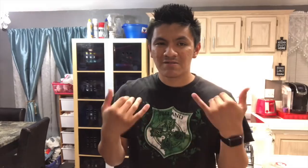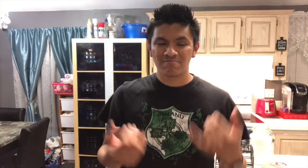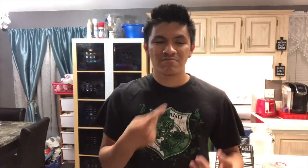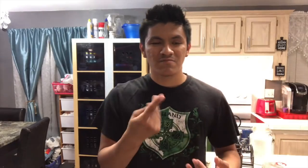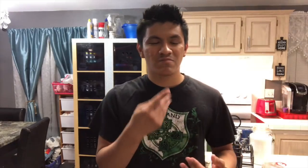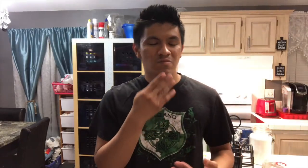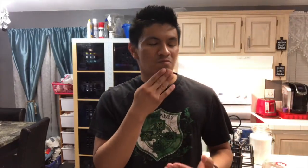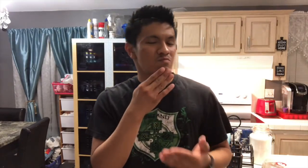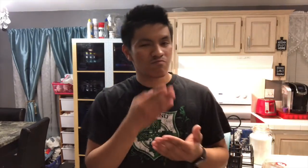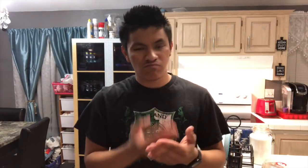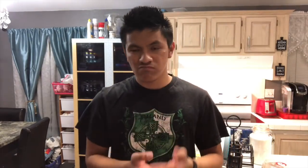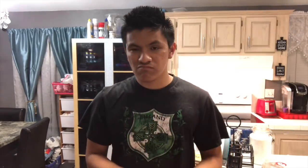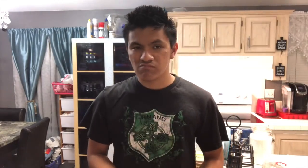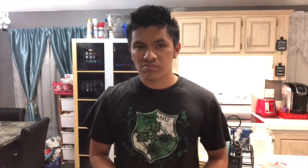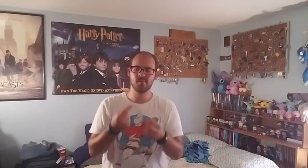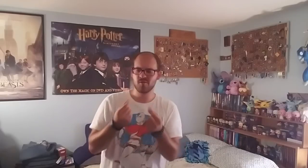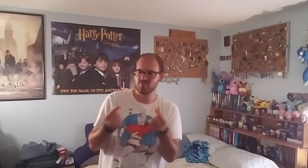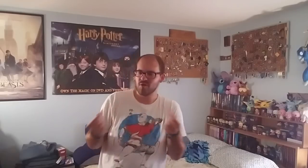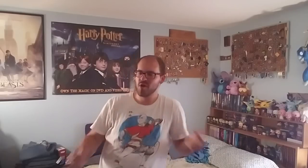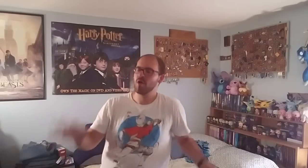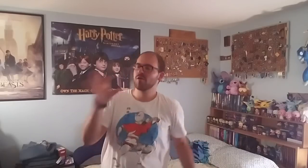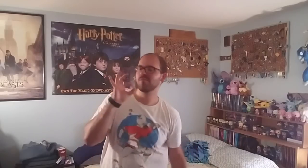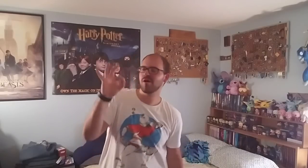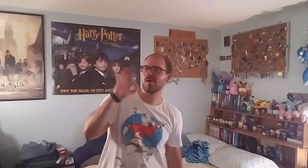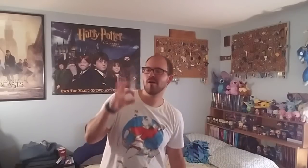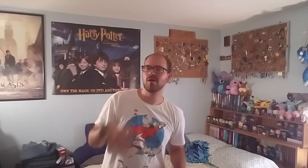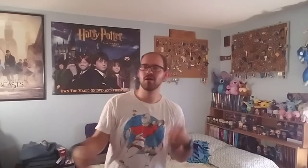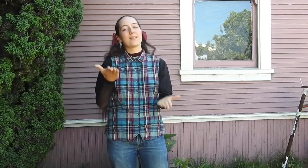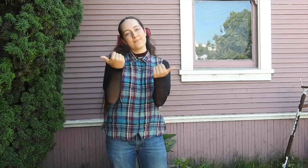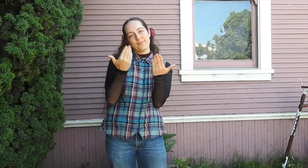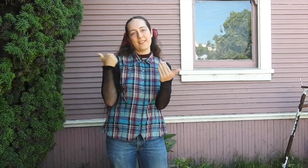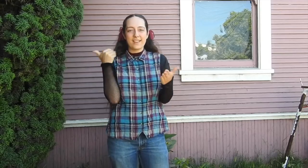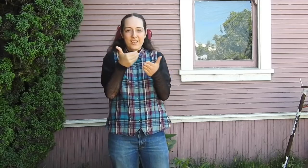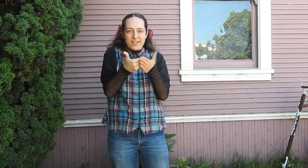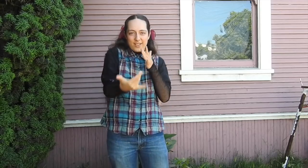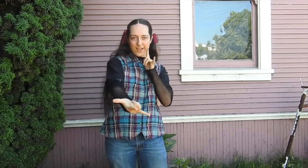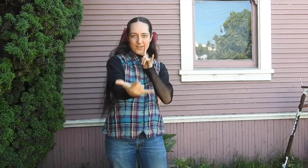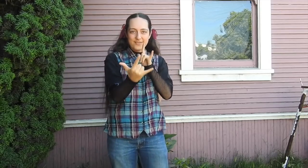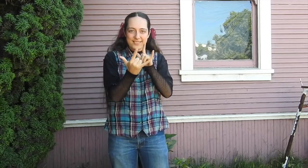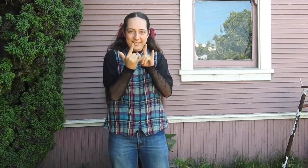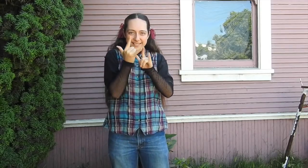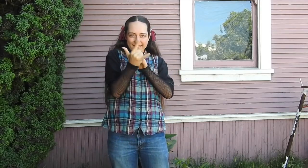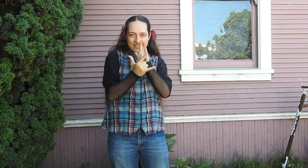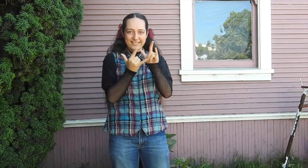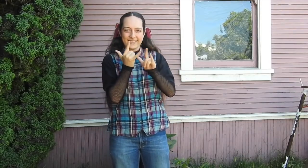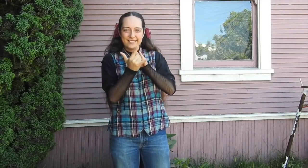But now it's all good, babe. Roll that backwood, babe, and play me close.